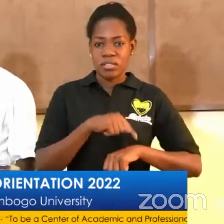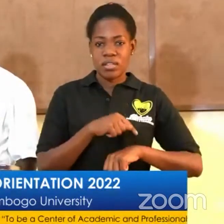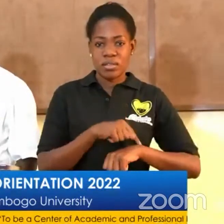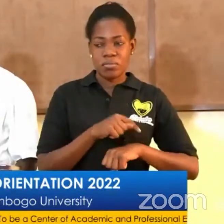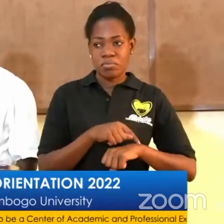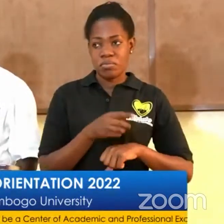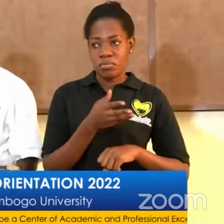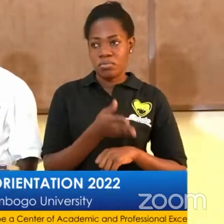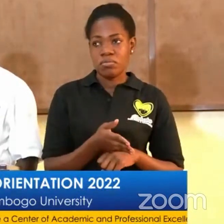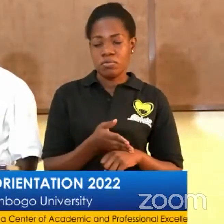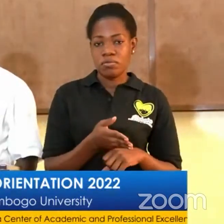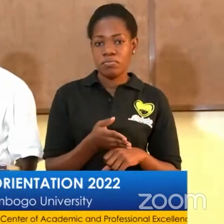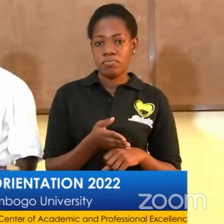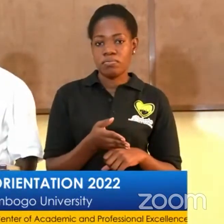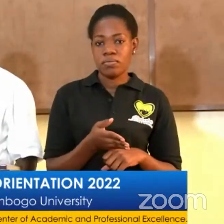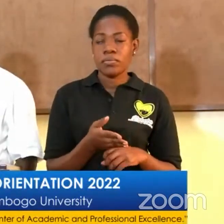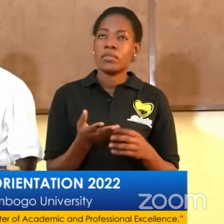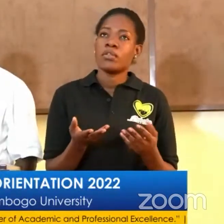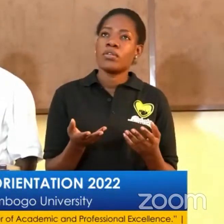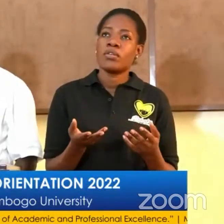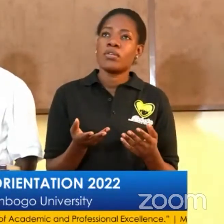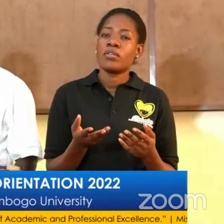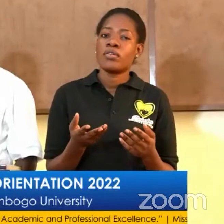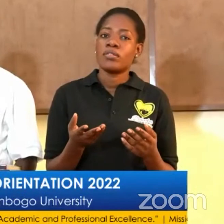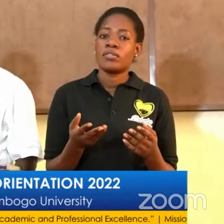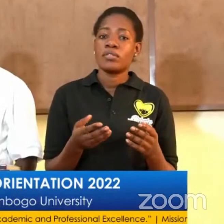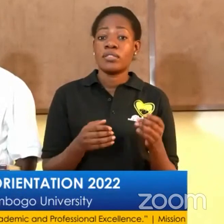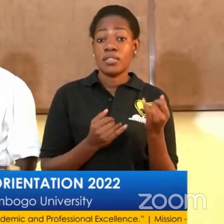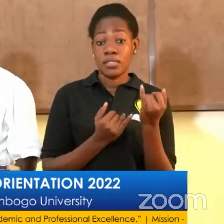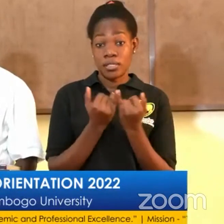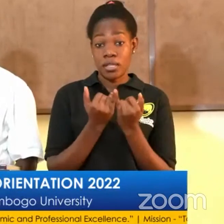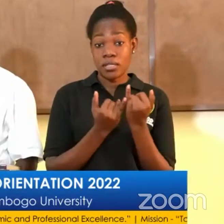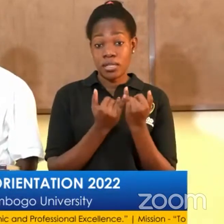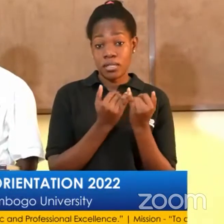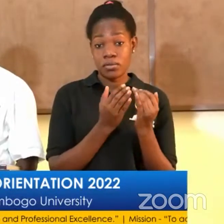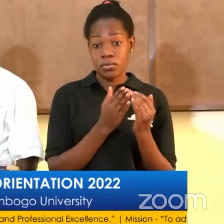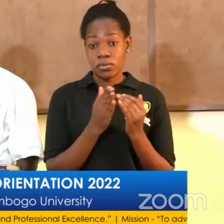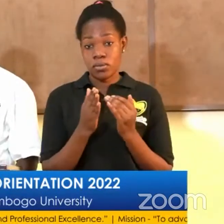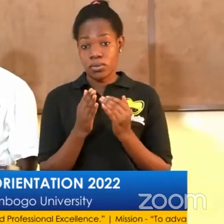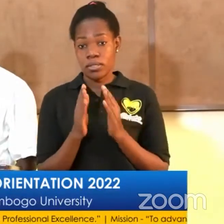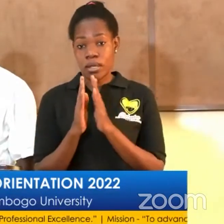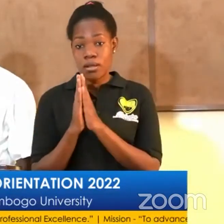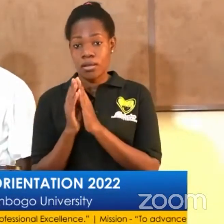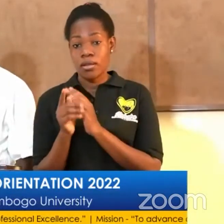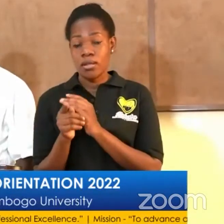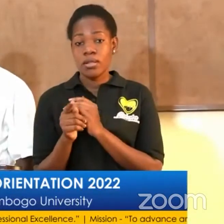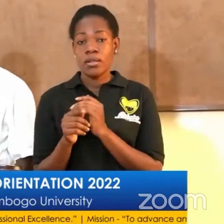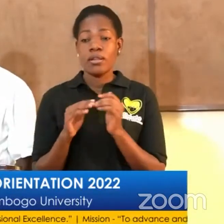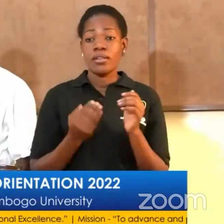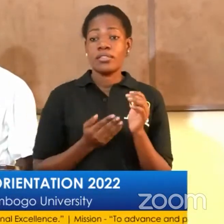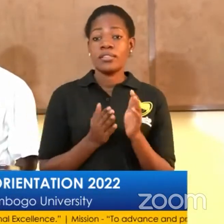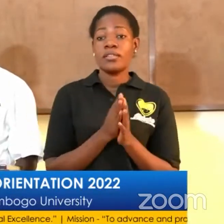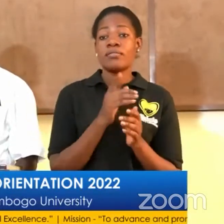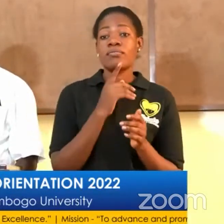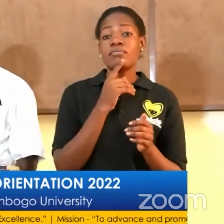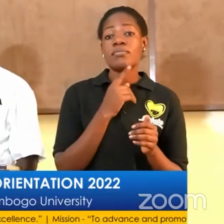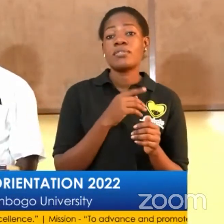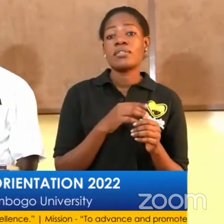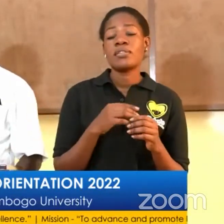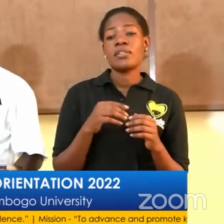our schedule. And then Saturday to Sunday, ladies and gentlemen, the